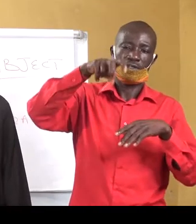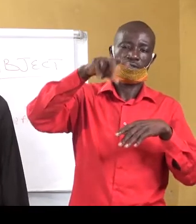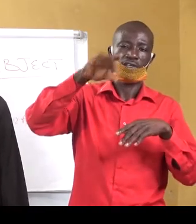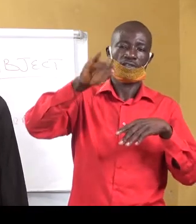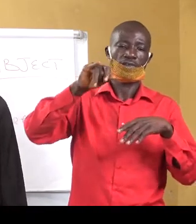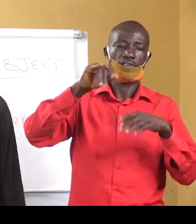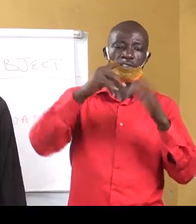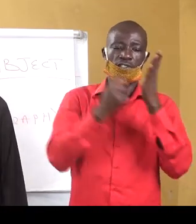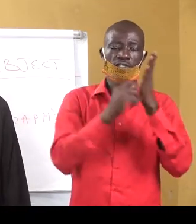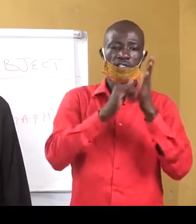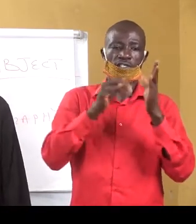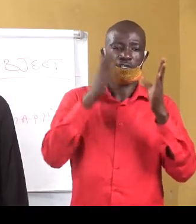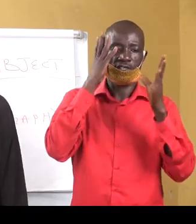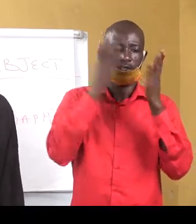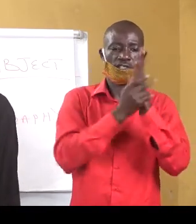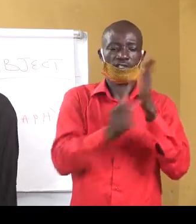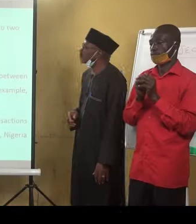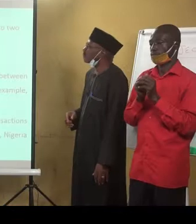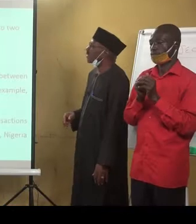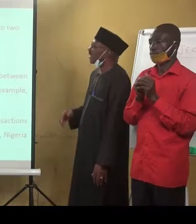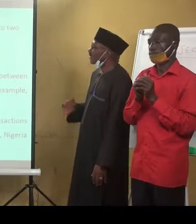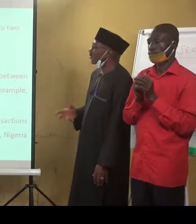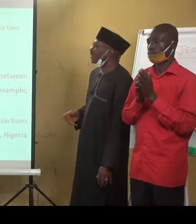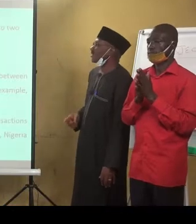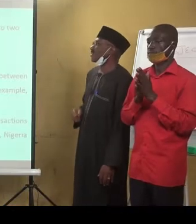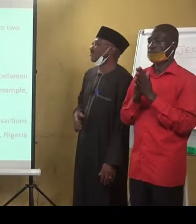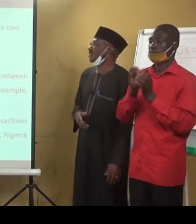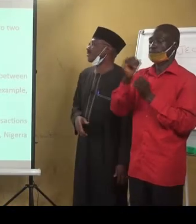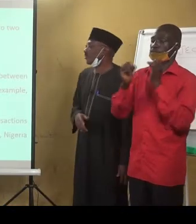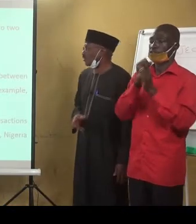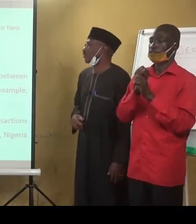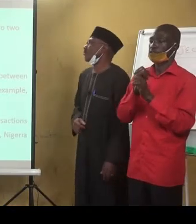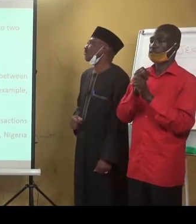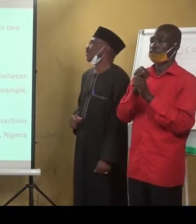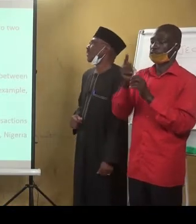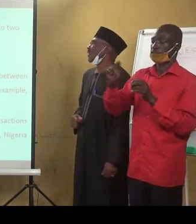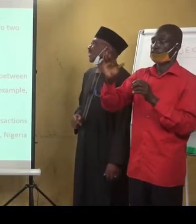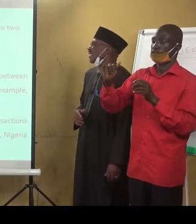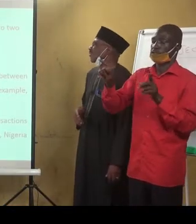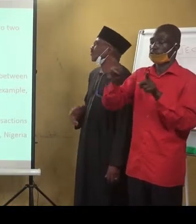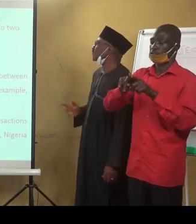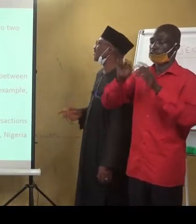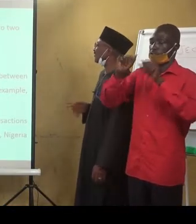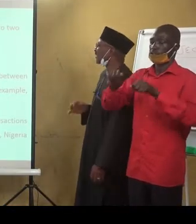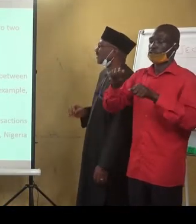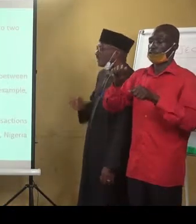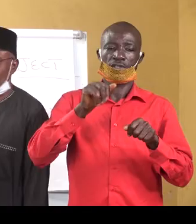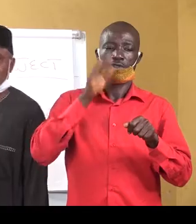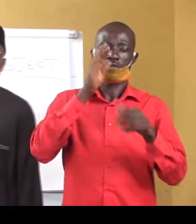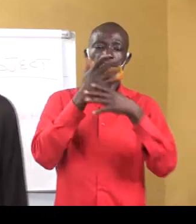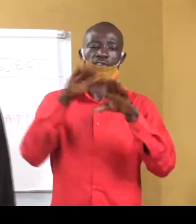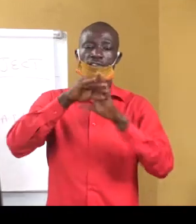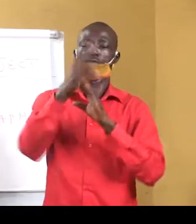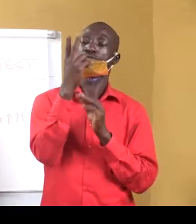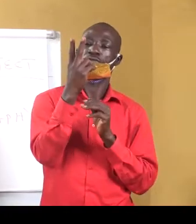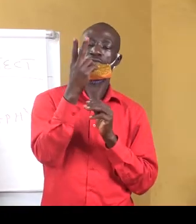technical experts to some other countries. International trade can also be divided into